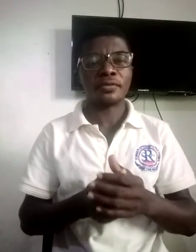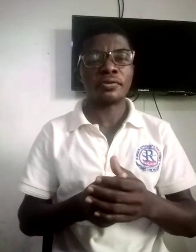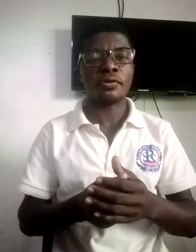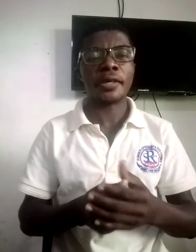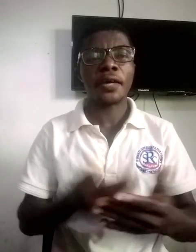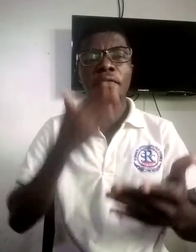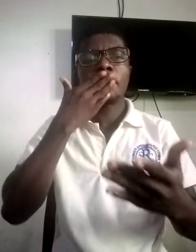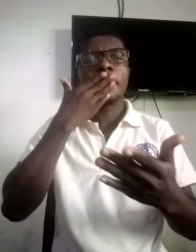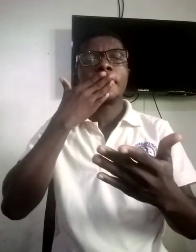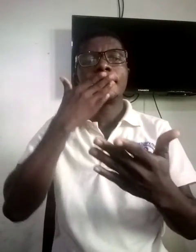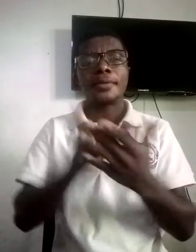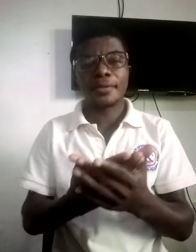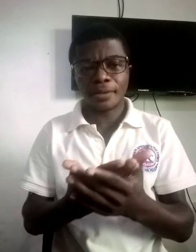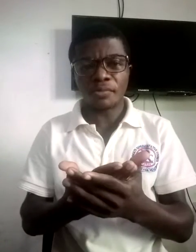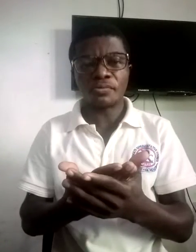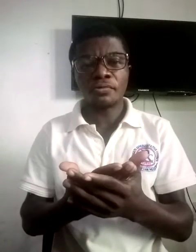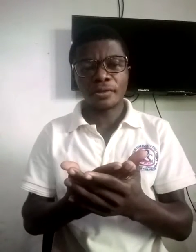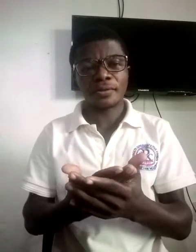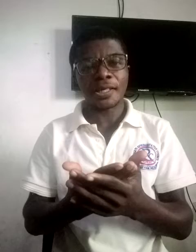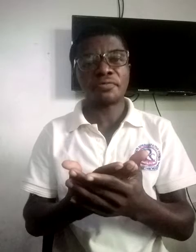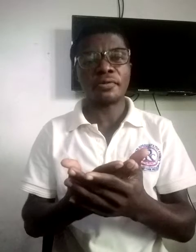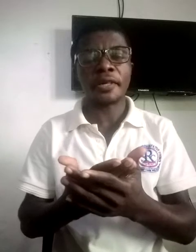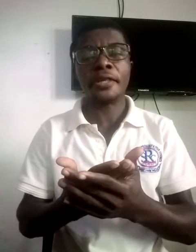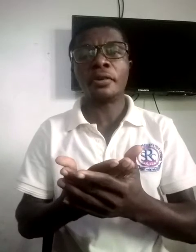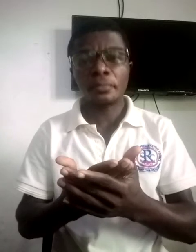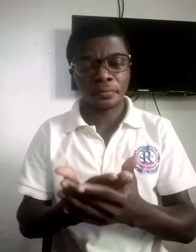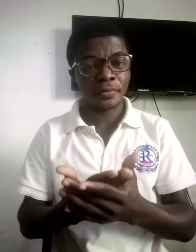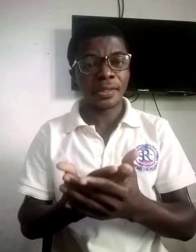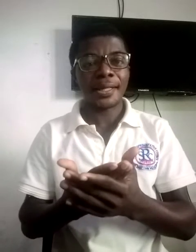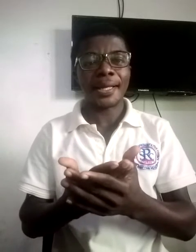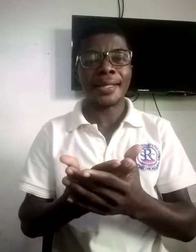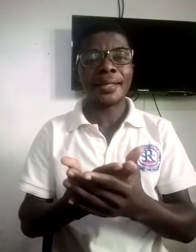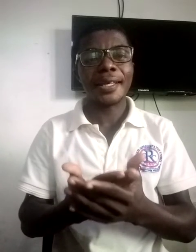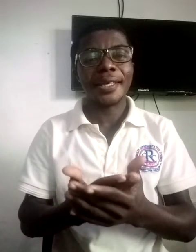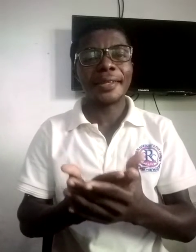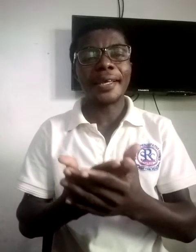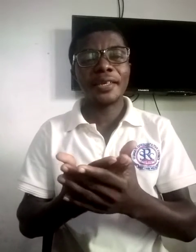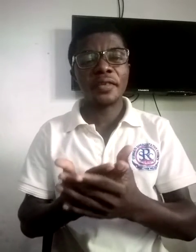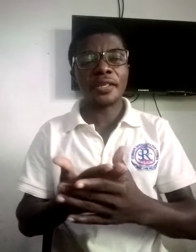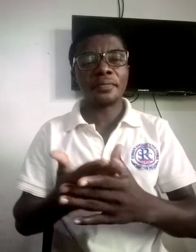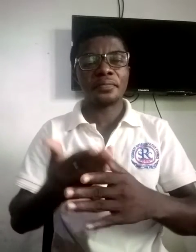So we have the good, as we already know, and then the evening,